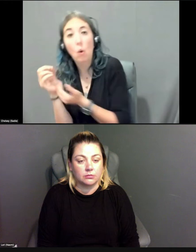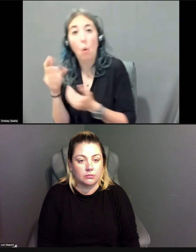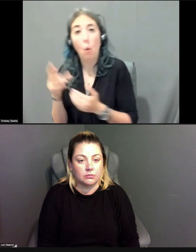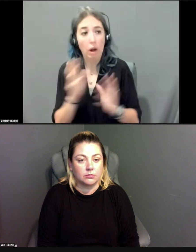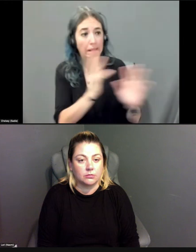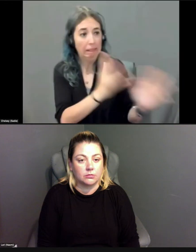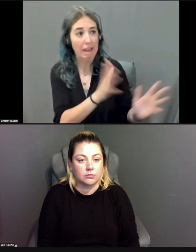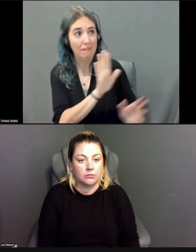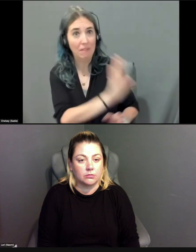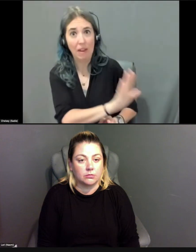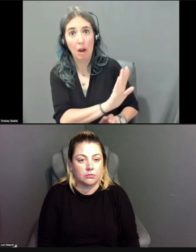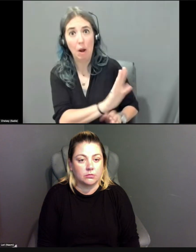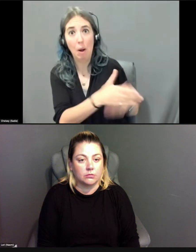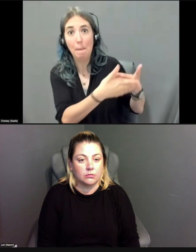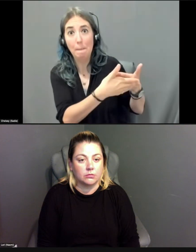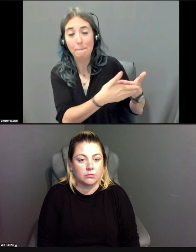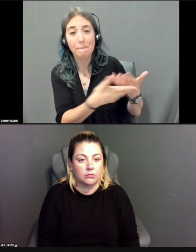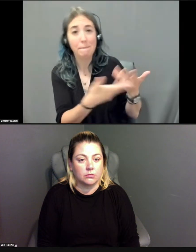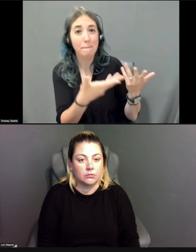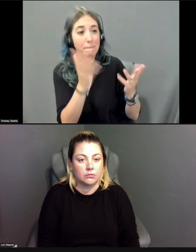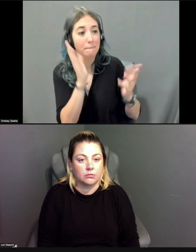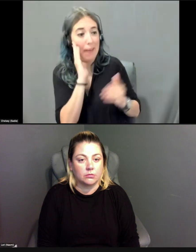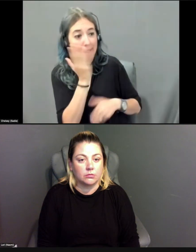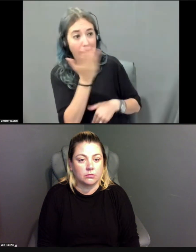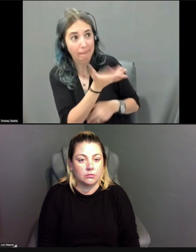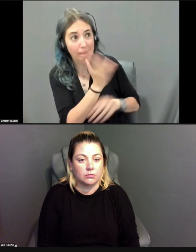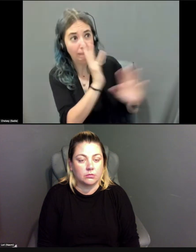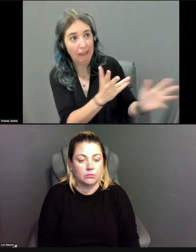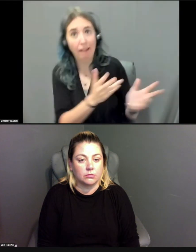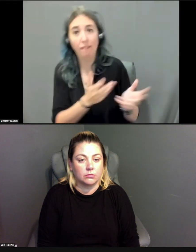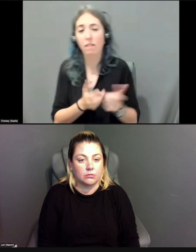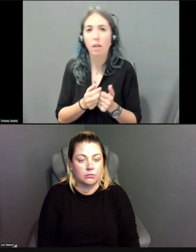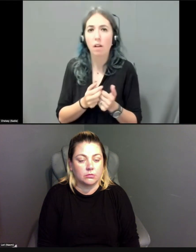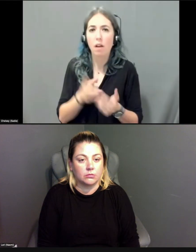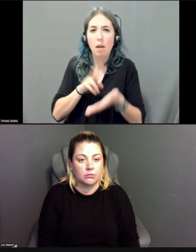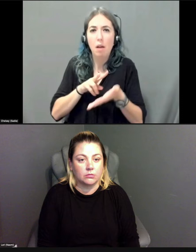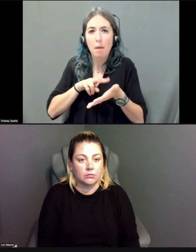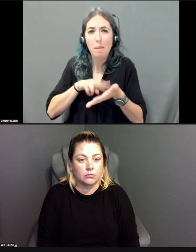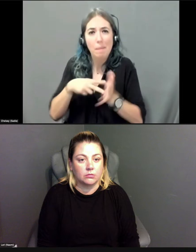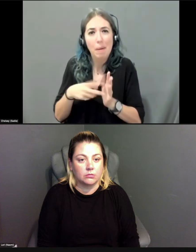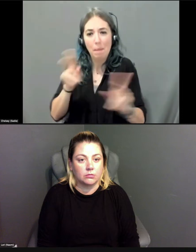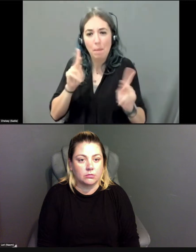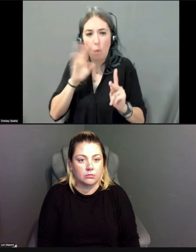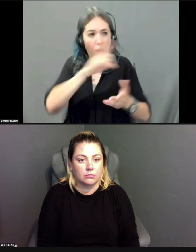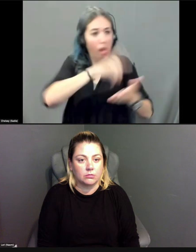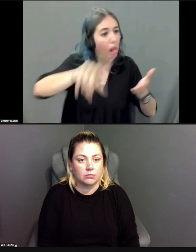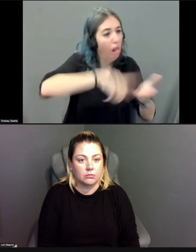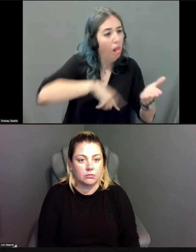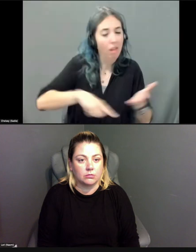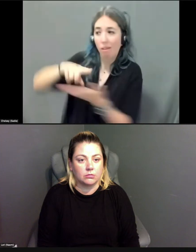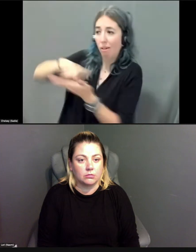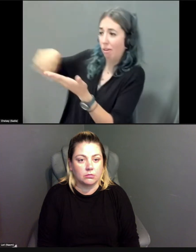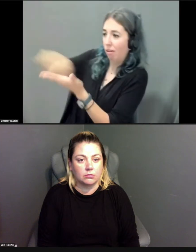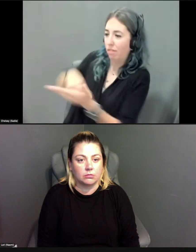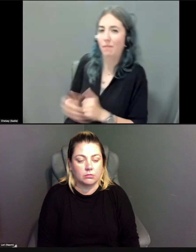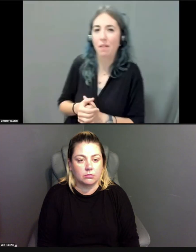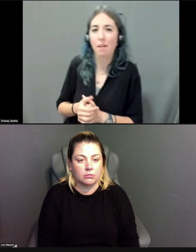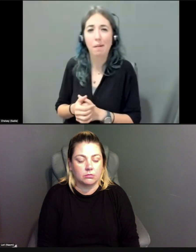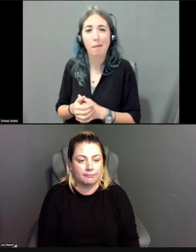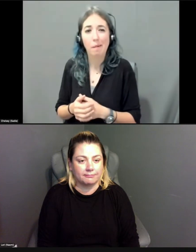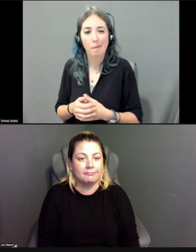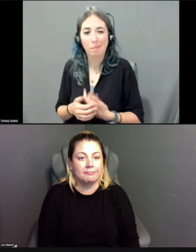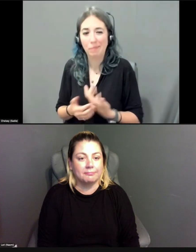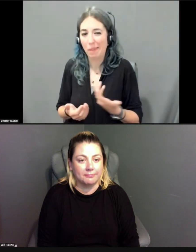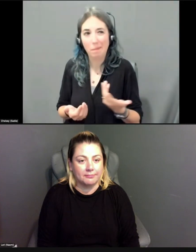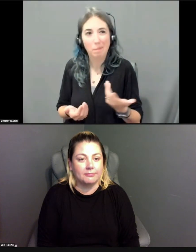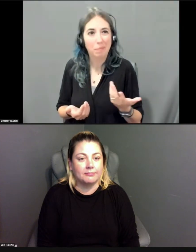the hospital. I didn't know that was a conflicting thing. Or formula feeding versus breastfeeding, or how you feed